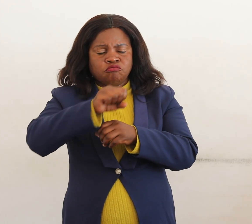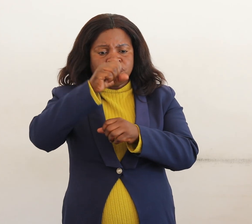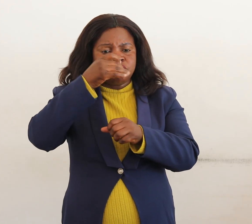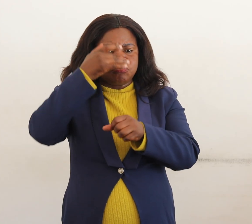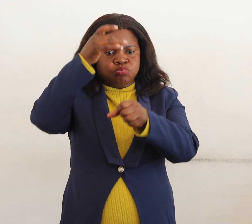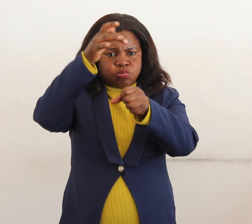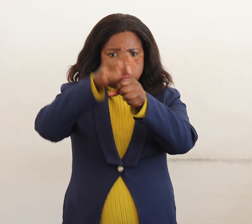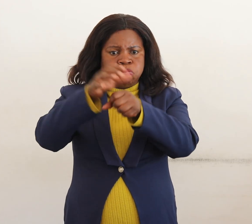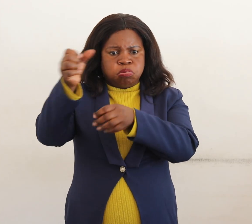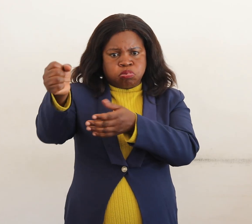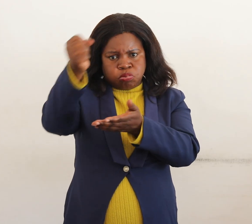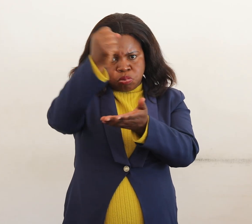If a political party